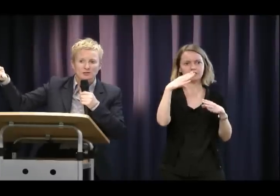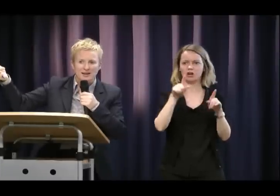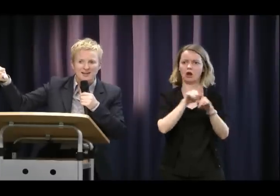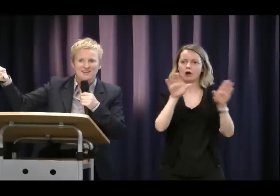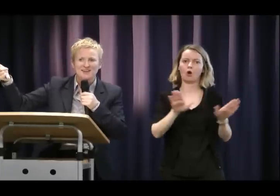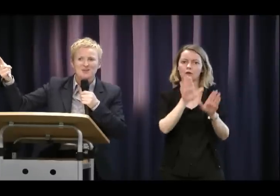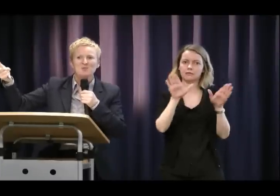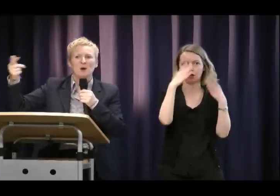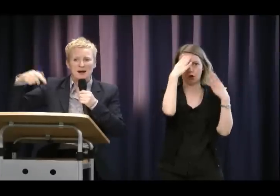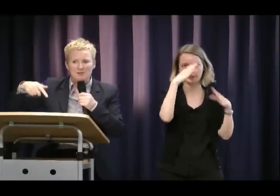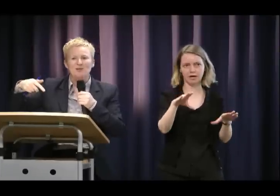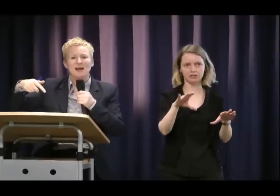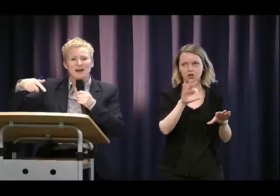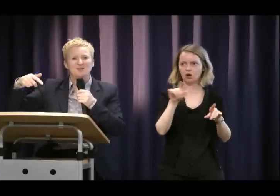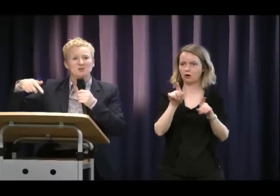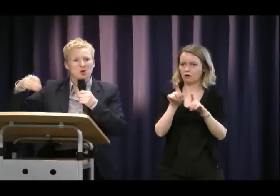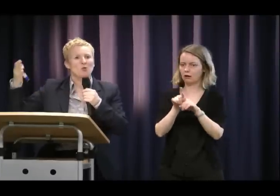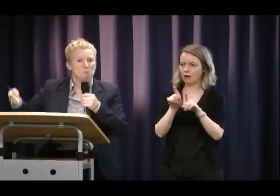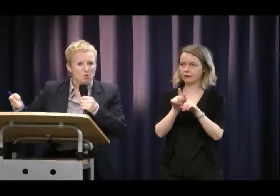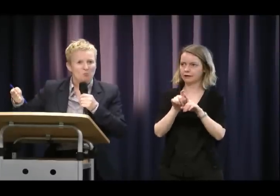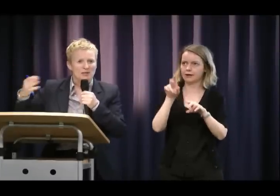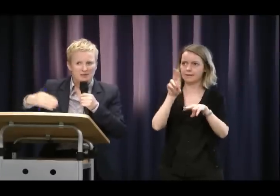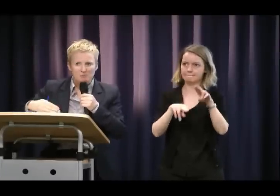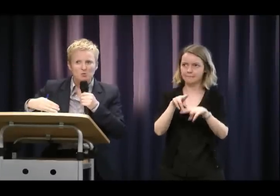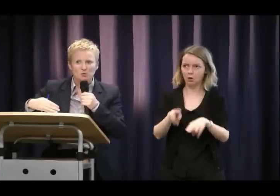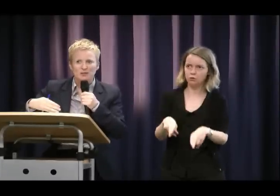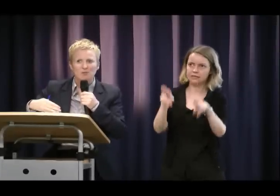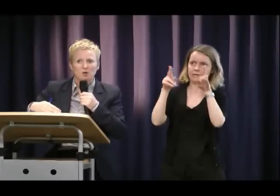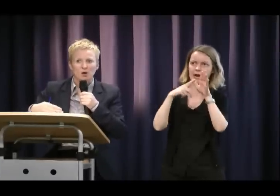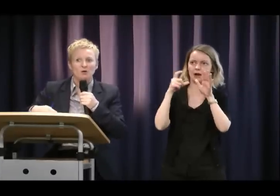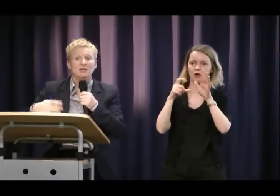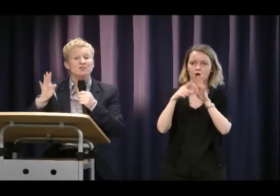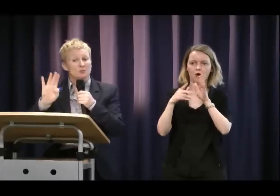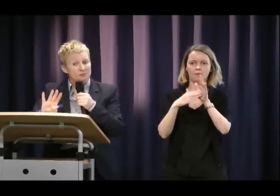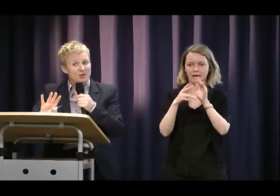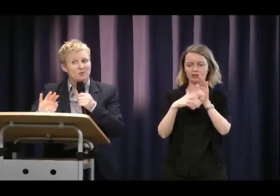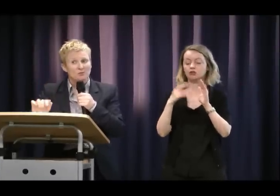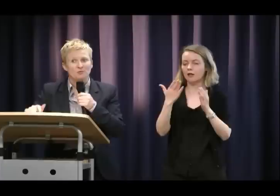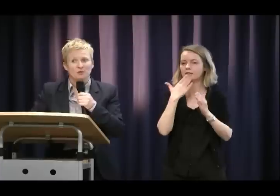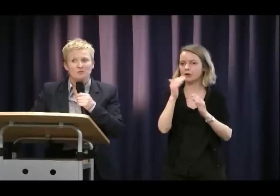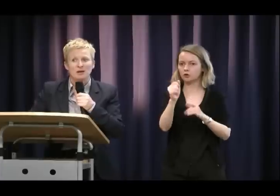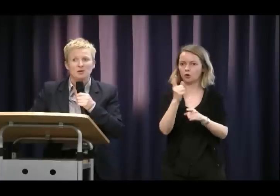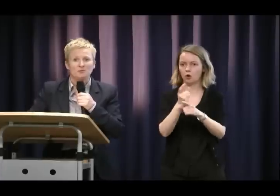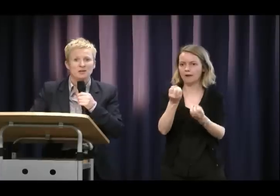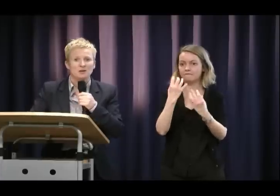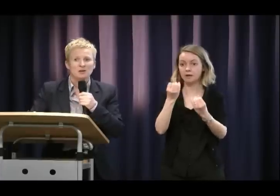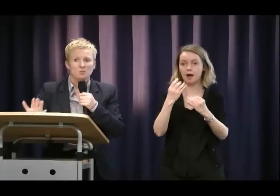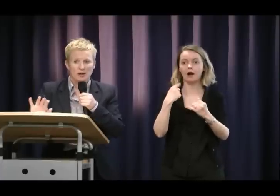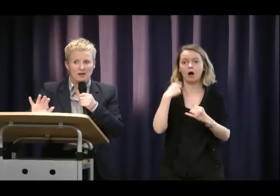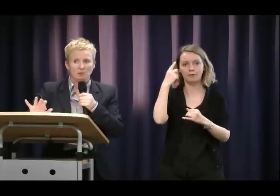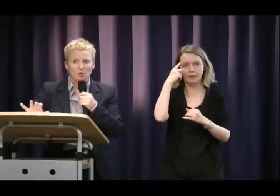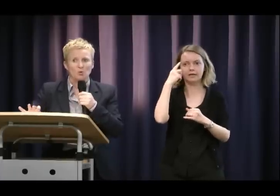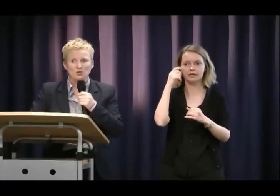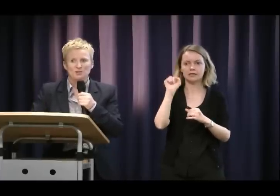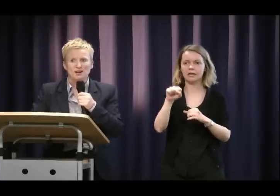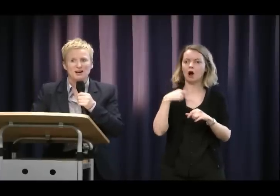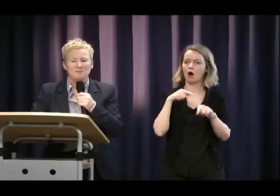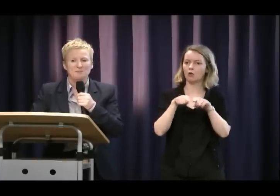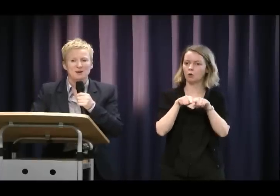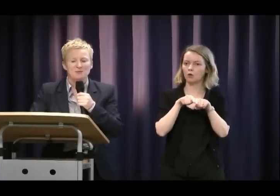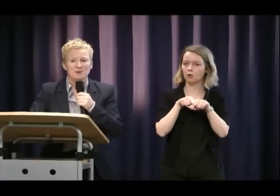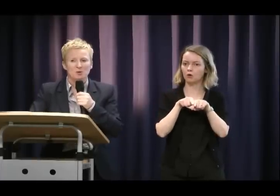on a holiday rather than, you know, the property and the building that we own here. So thank you for the feedback. I think we have